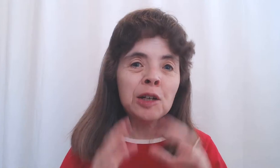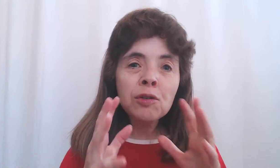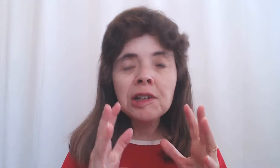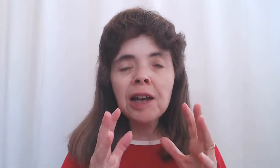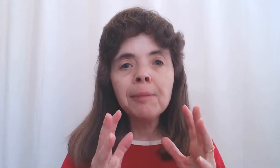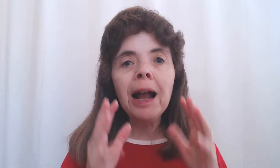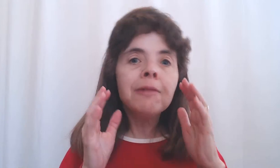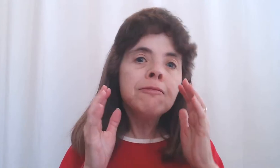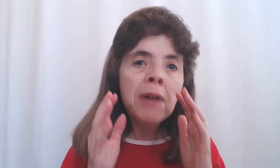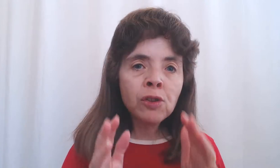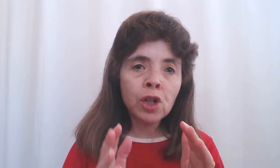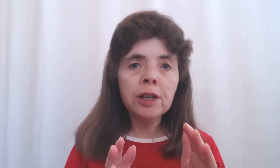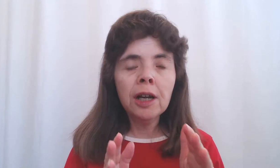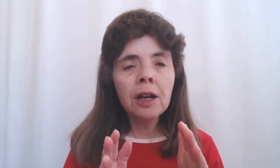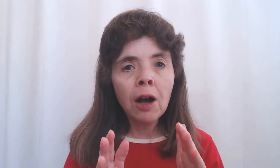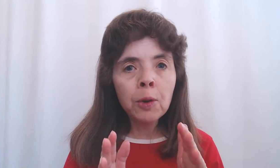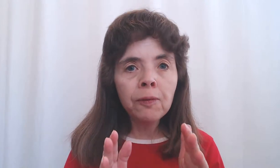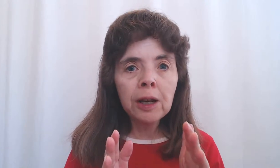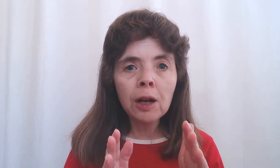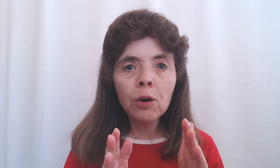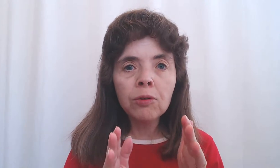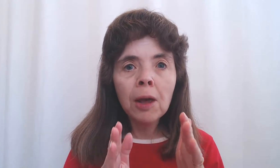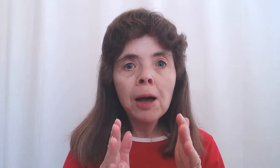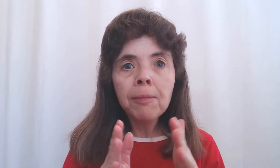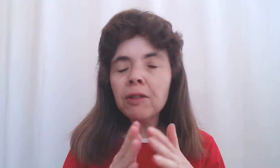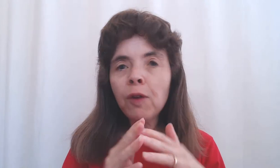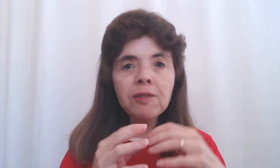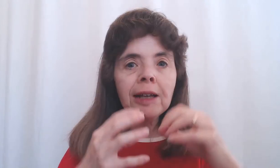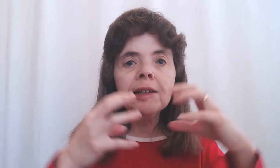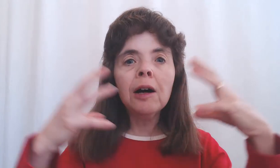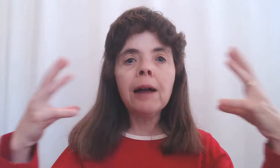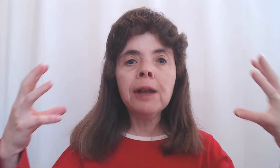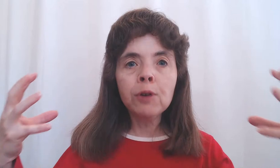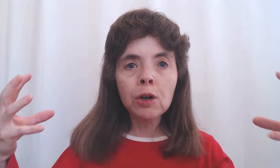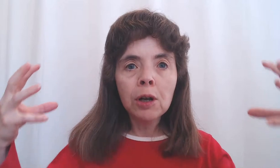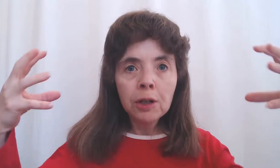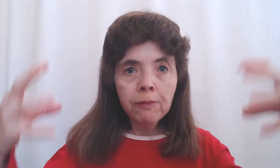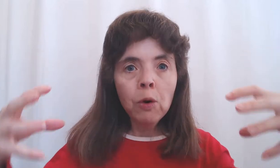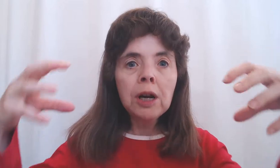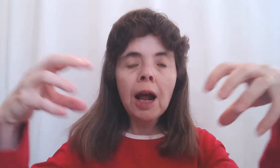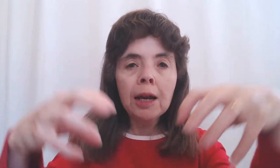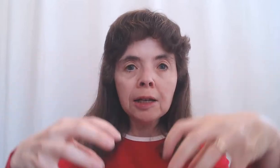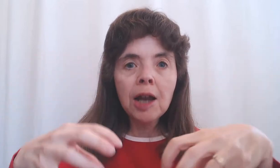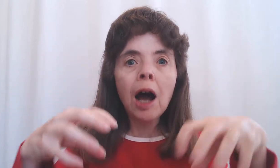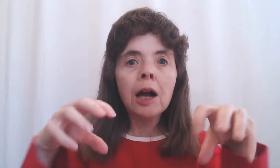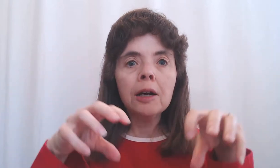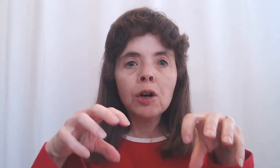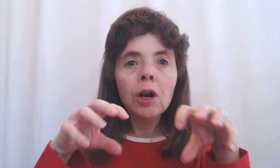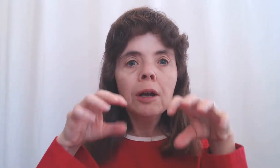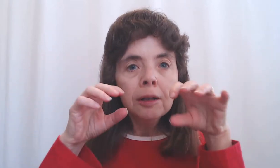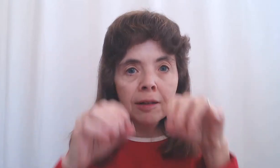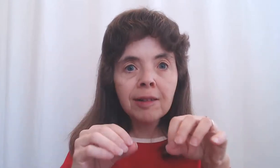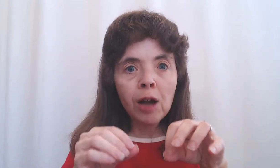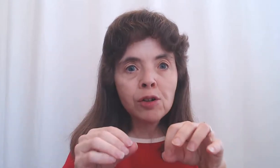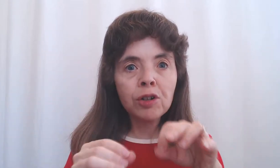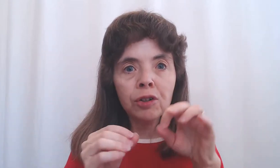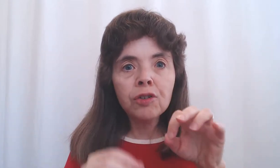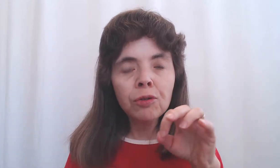interesting topic. I've mentioned it in other videos, but as far as I can tell, I've never devoted an entire discussion to